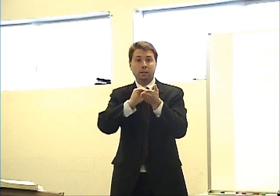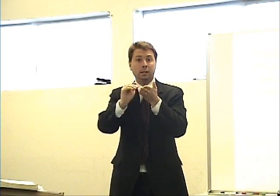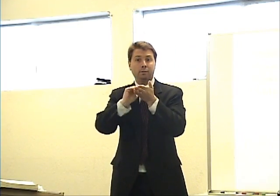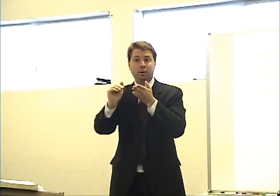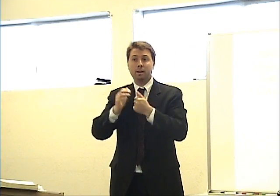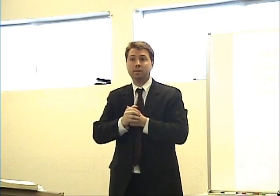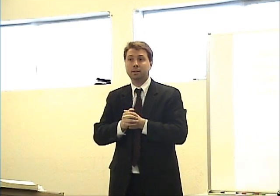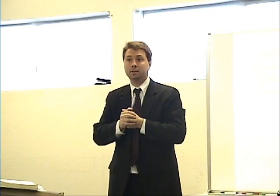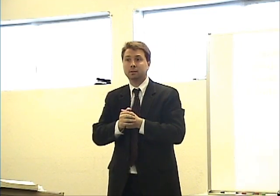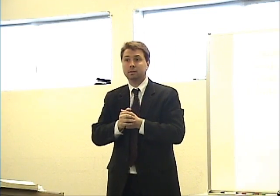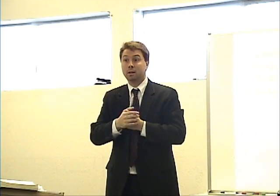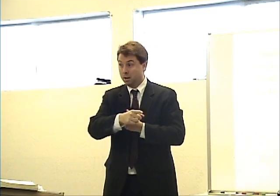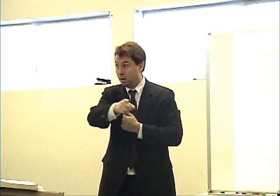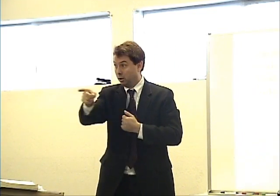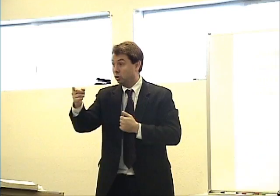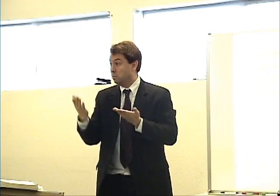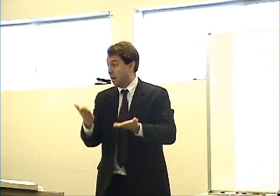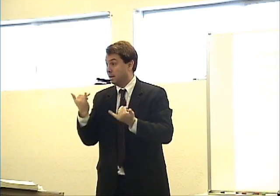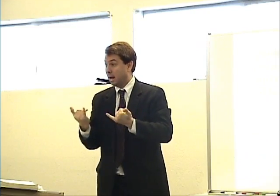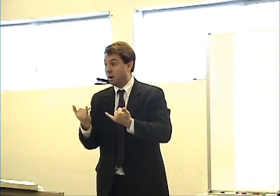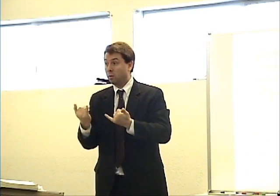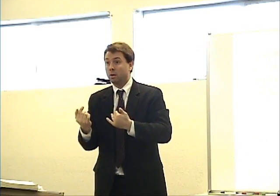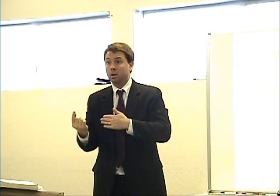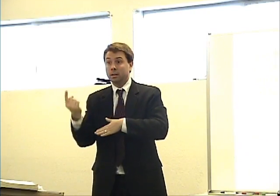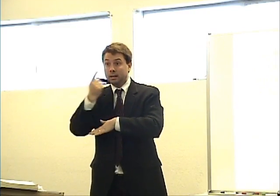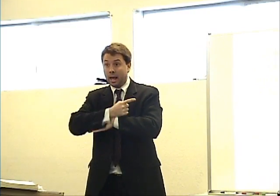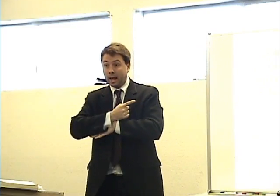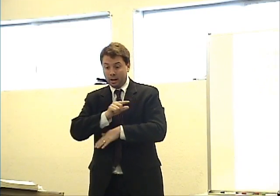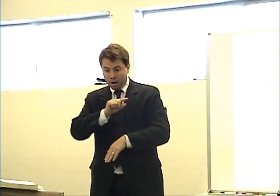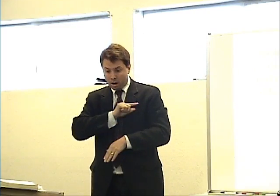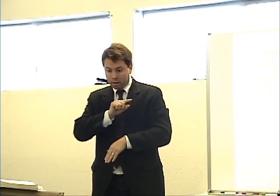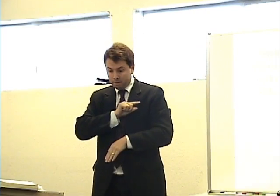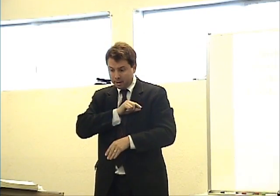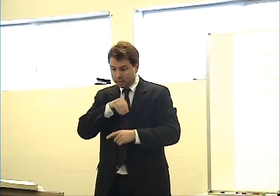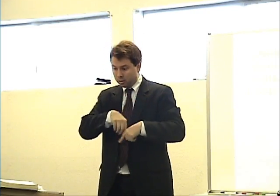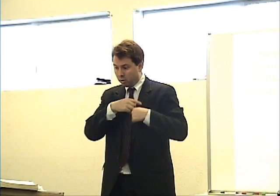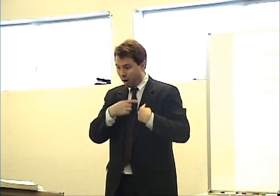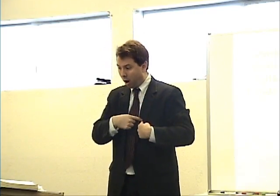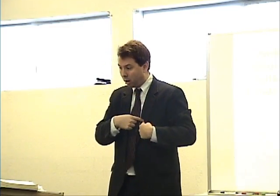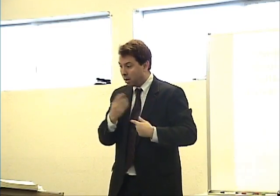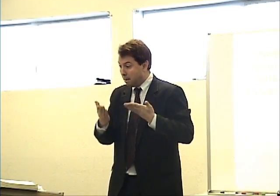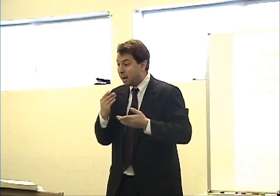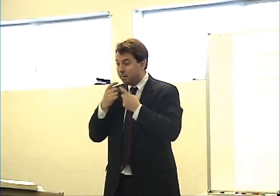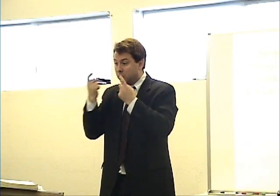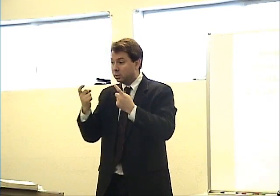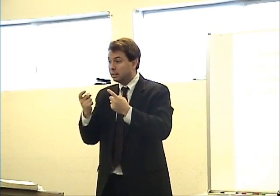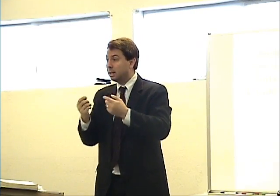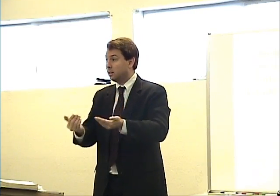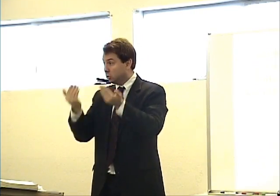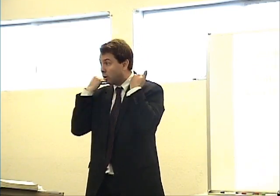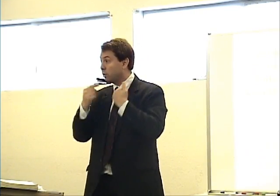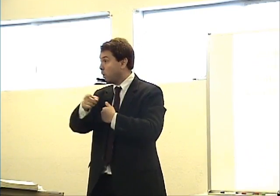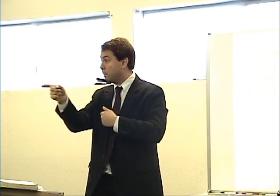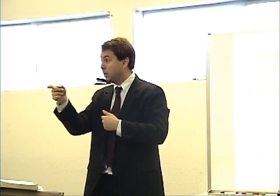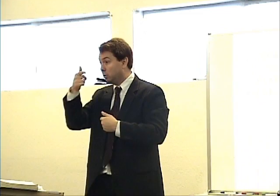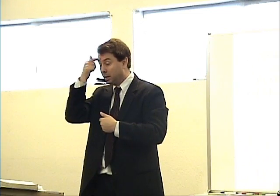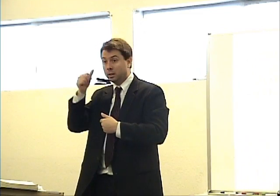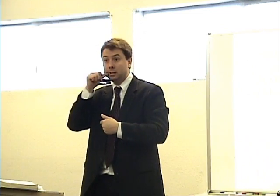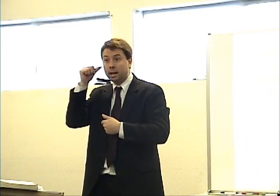receive forgiveness. You maybe now, today, are convicted in your heart. Maybe there's a sin that is overwhelming you because